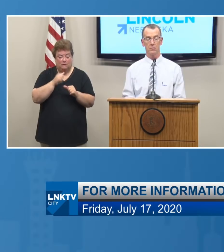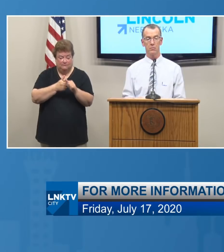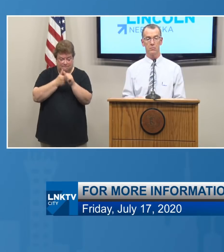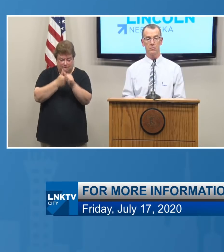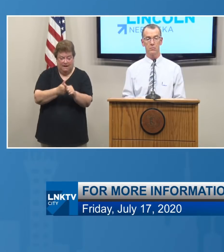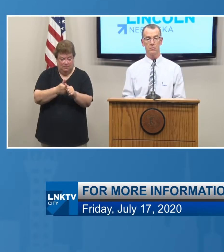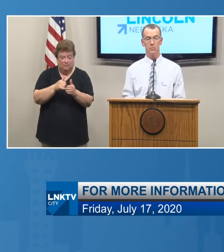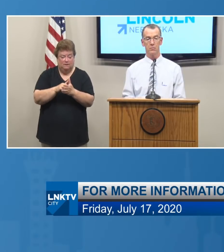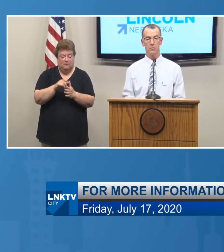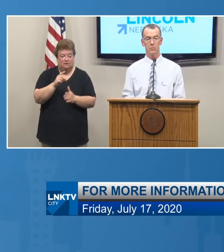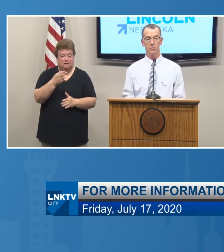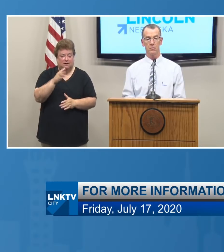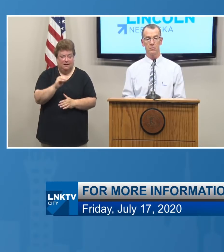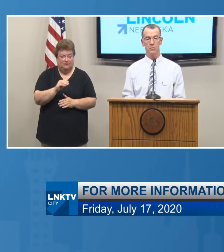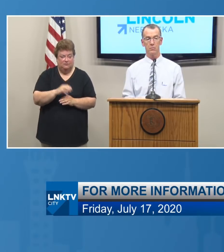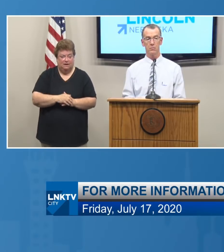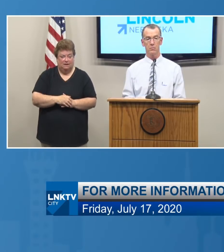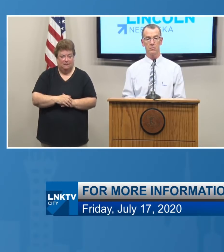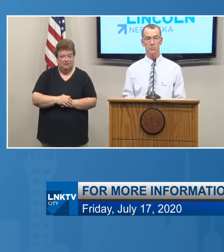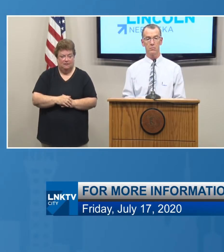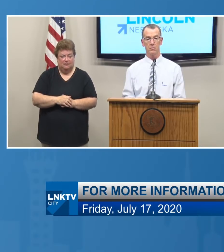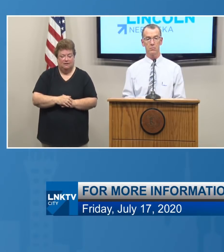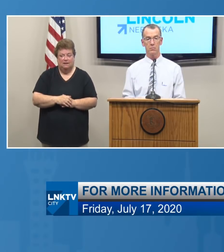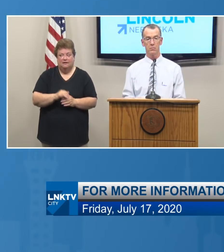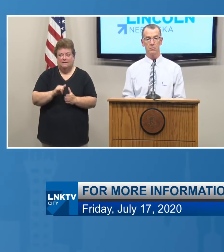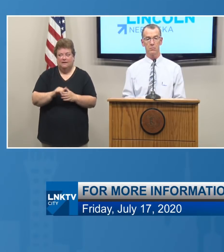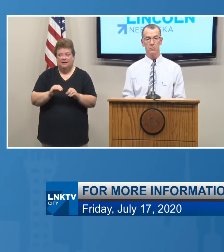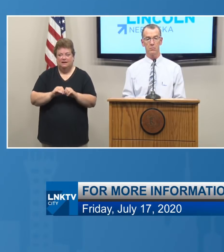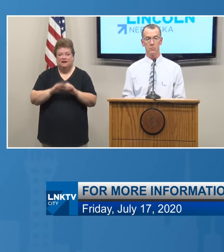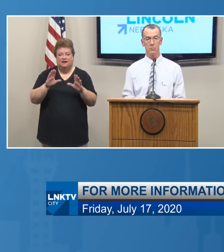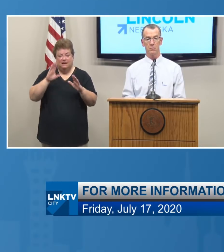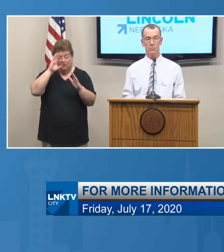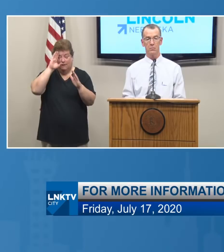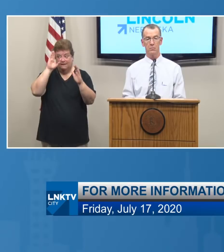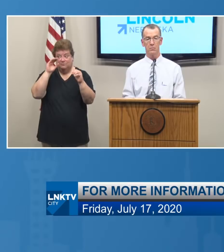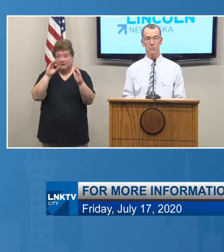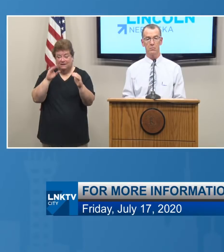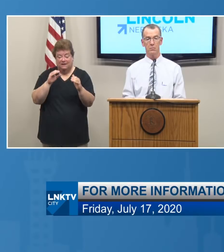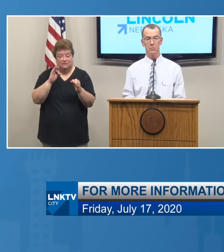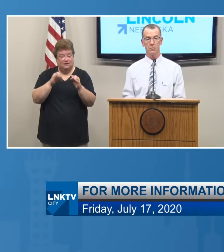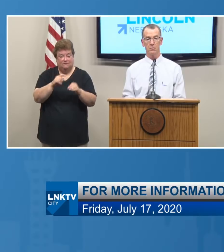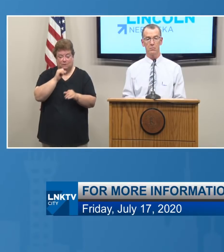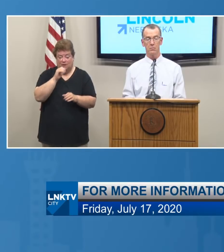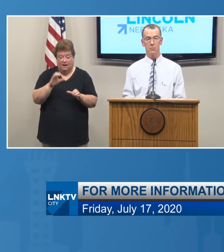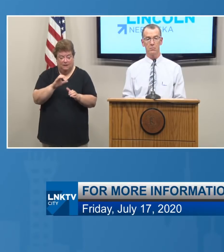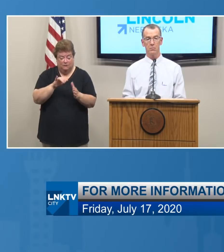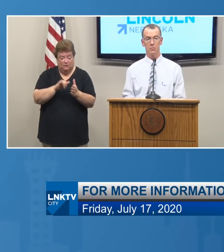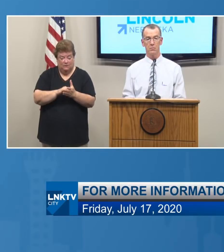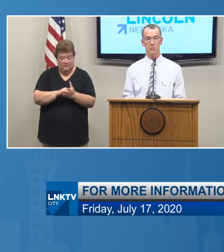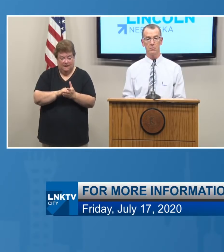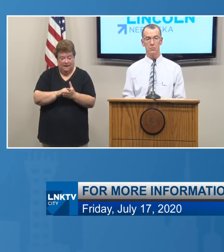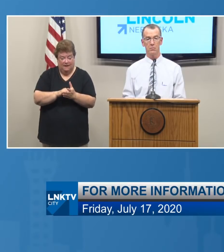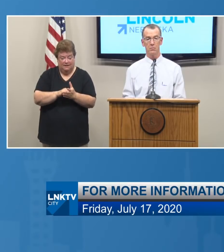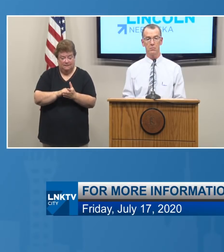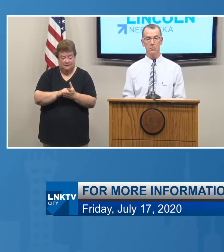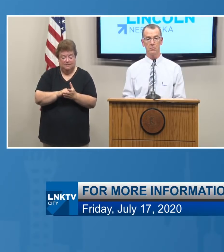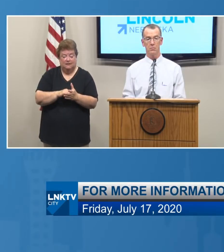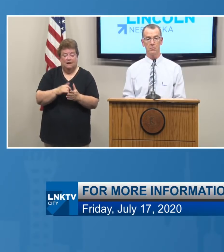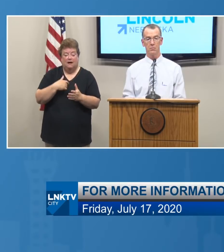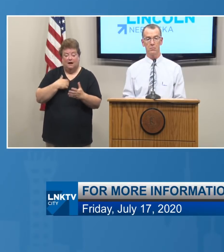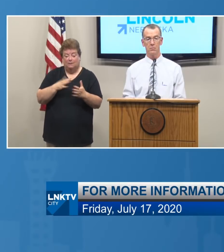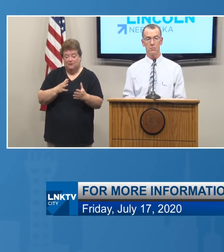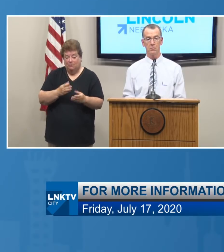measures. That's just a clear expectation. And if that is not done and education is provided and